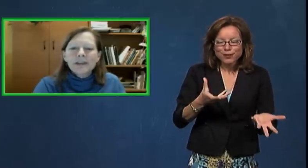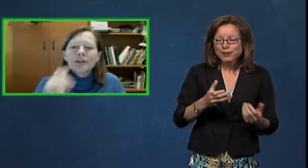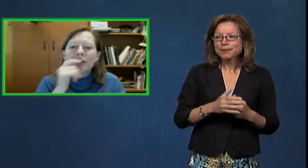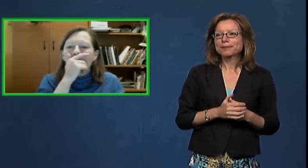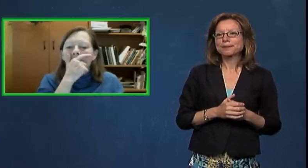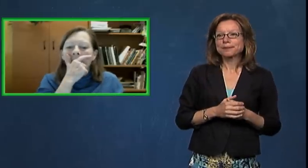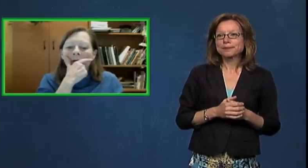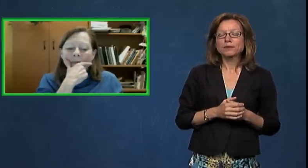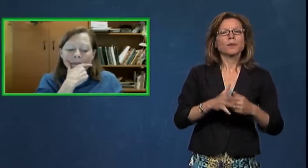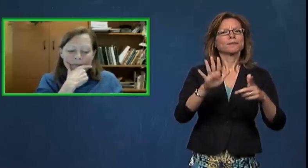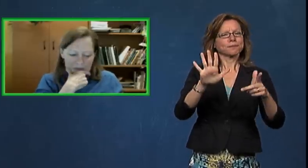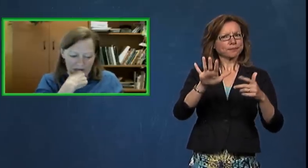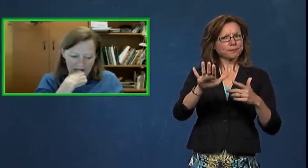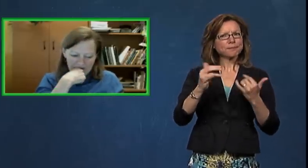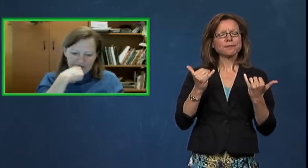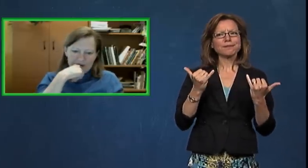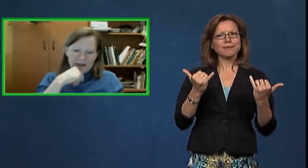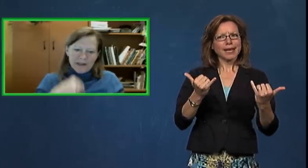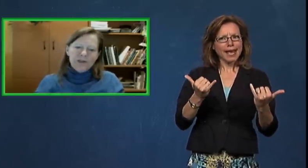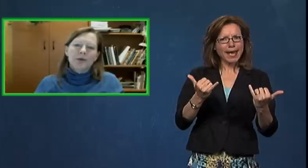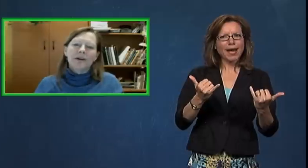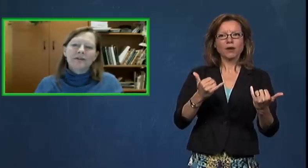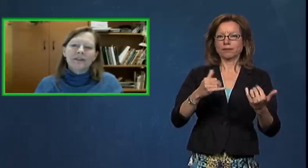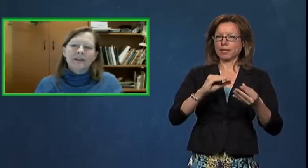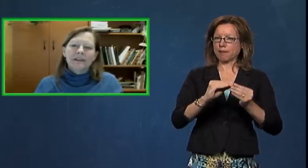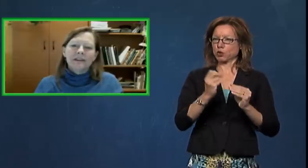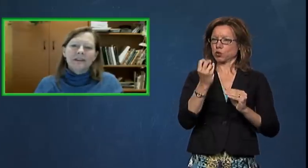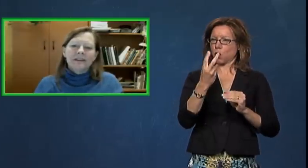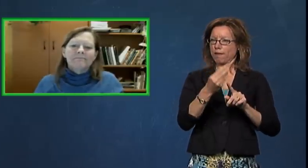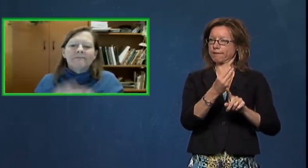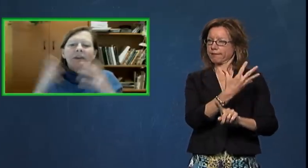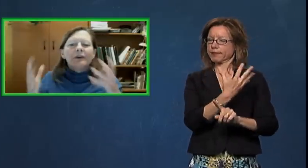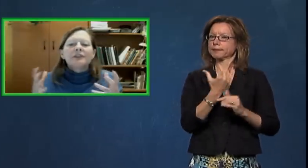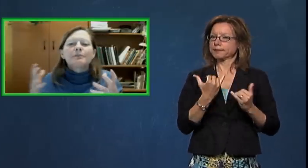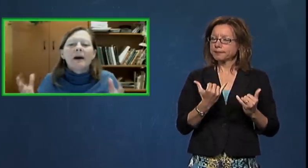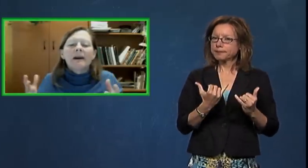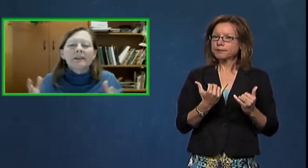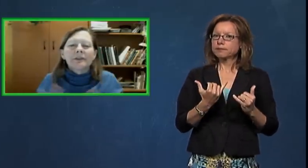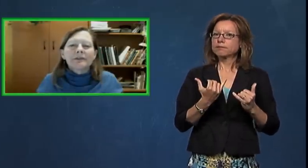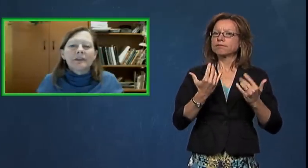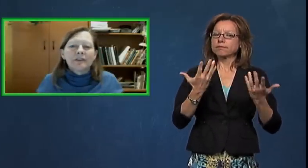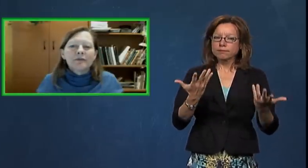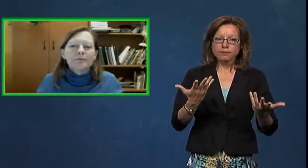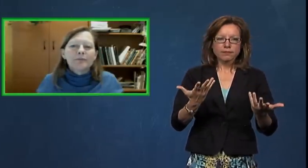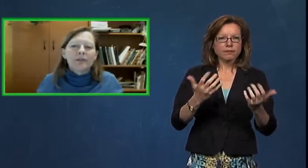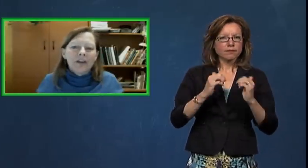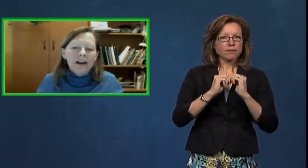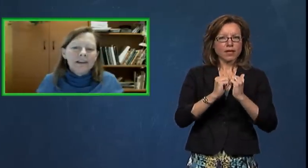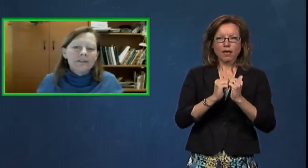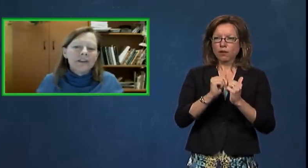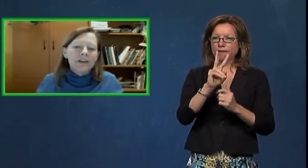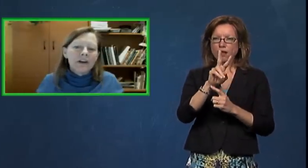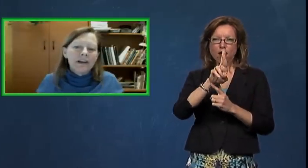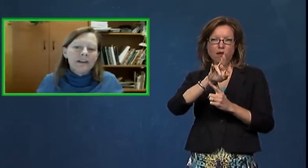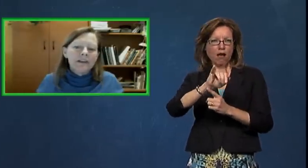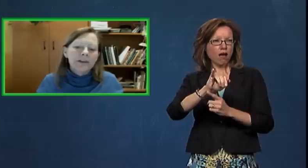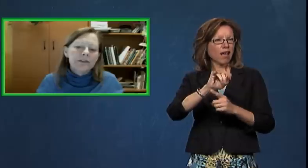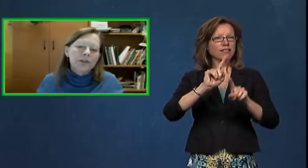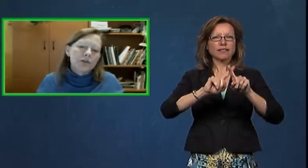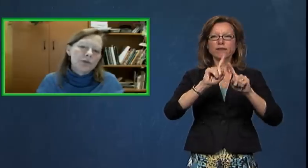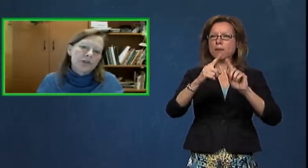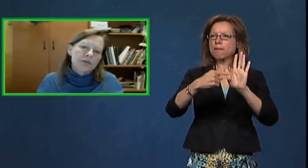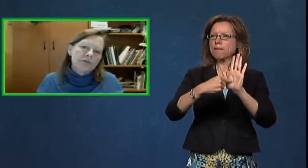So let's talk about, on slide 12, various models of providing VRI in